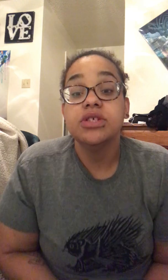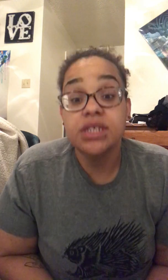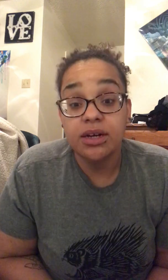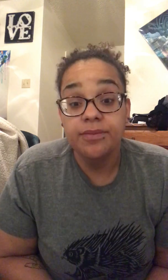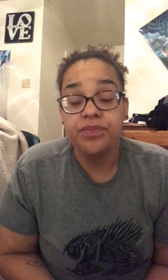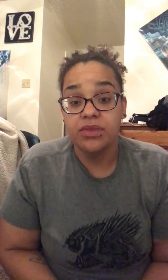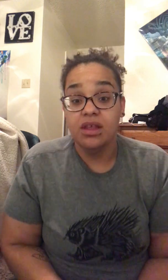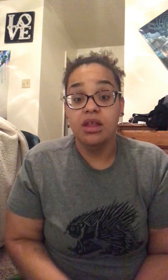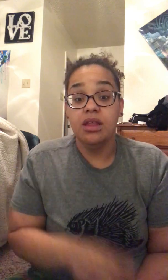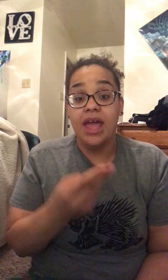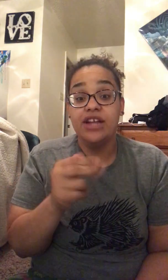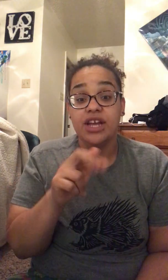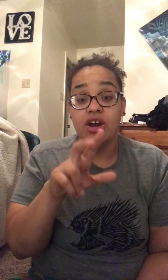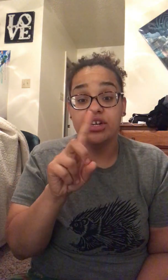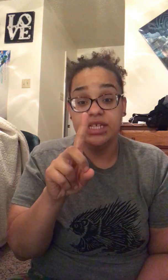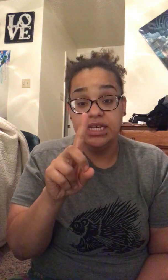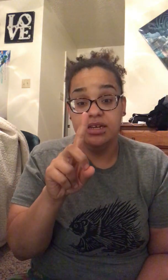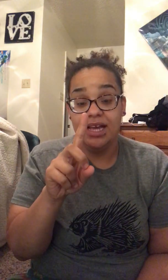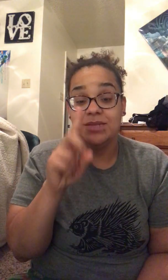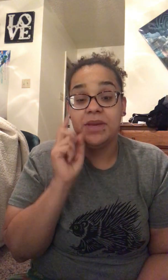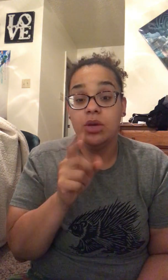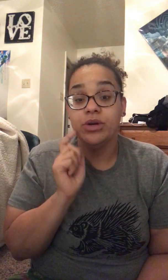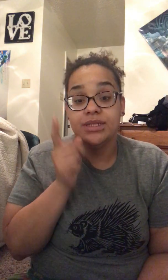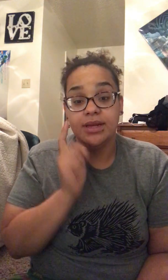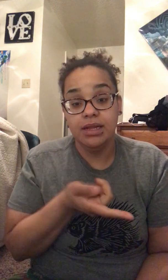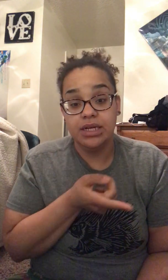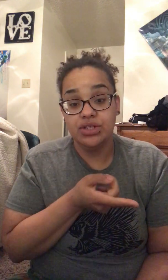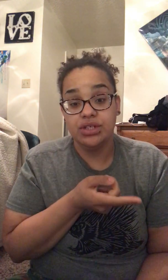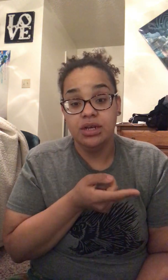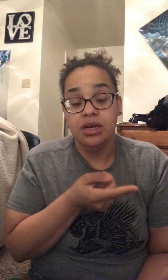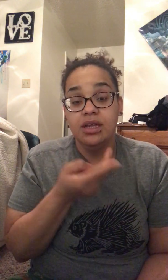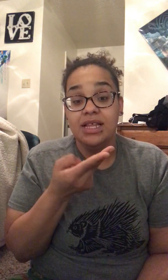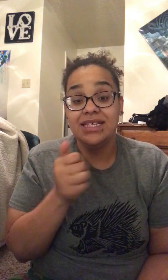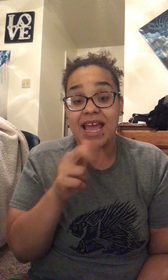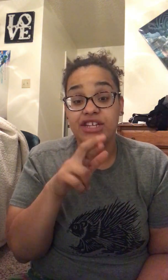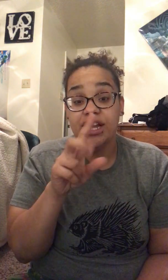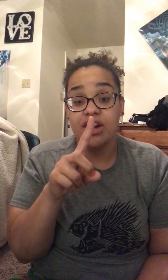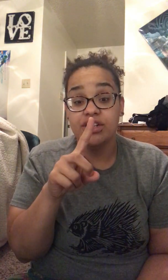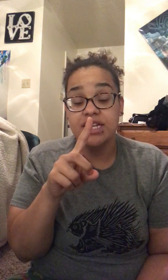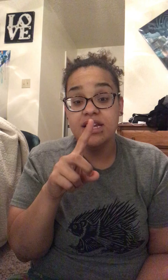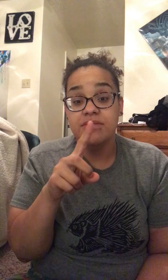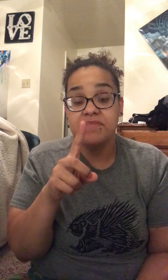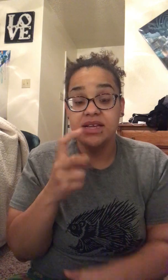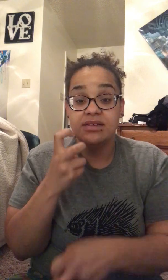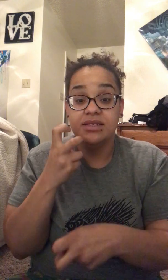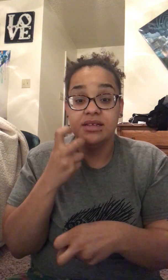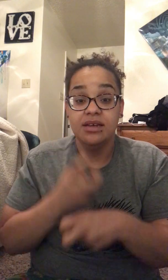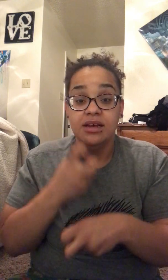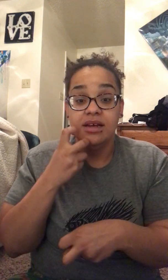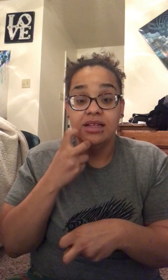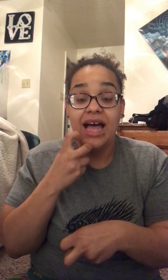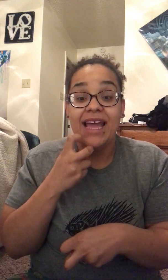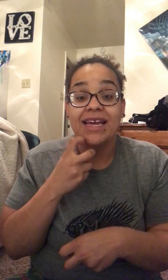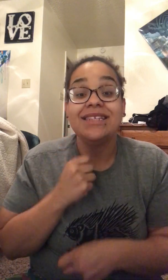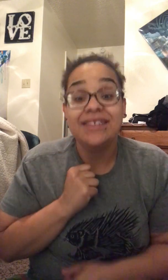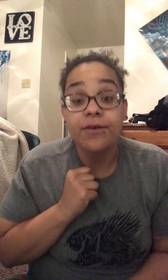So, HARD has many words in English. This HARD means like